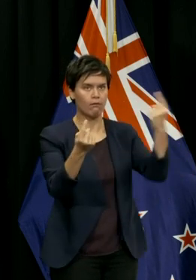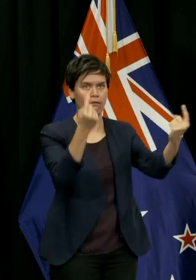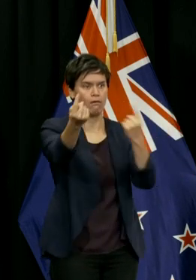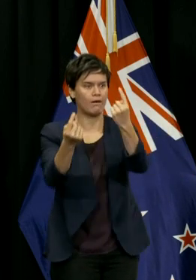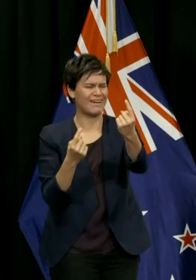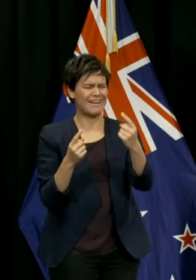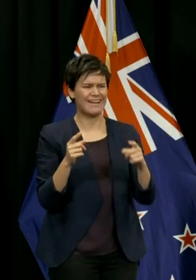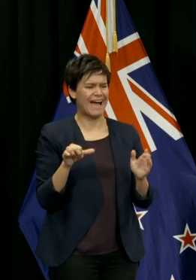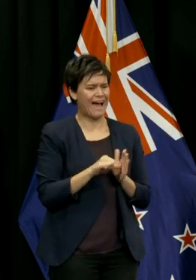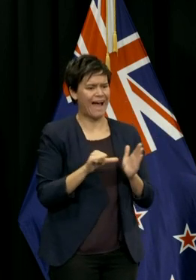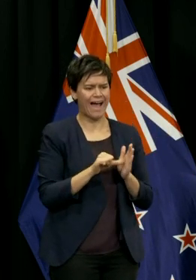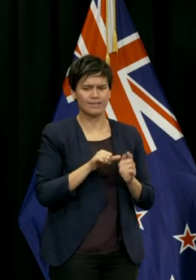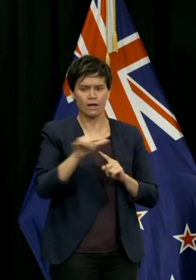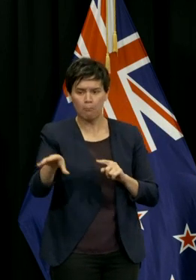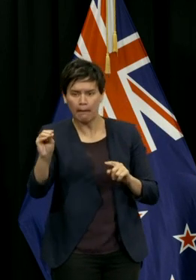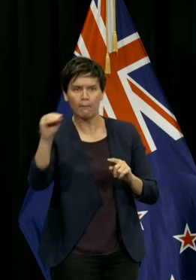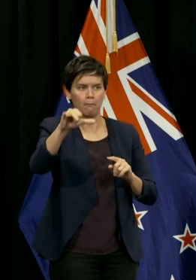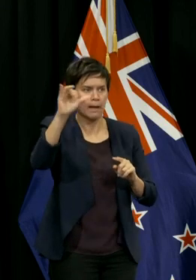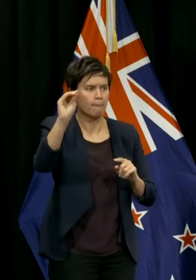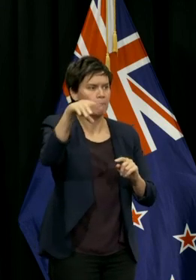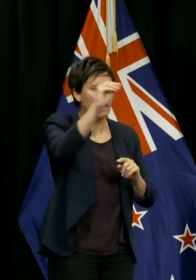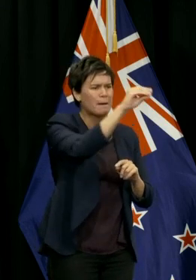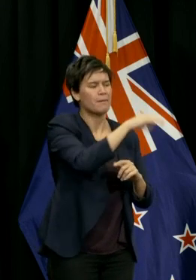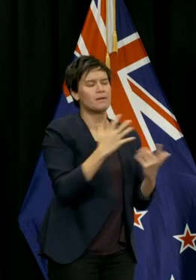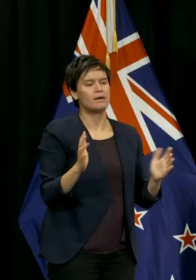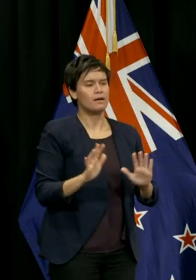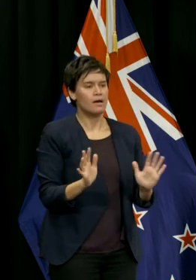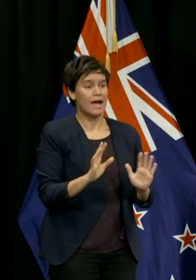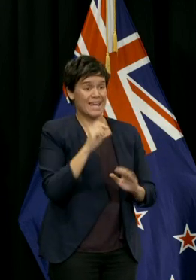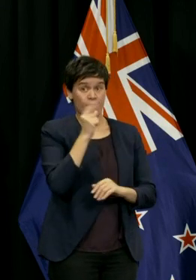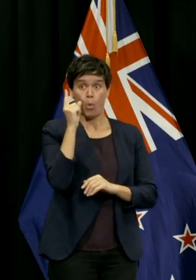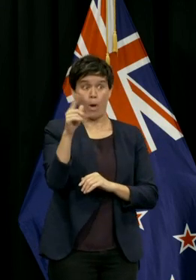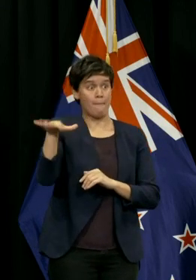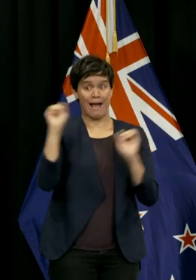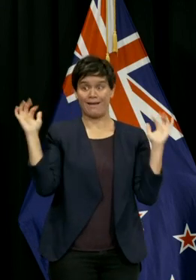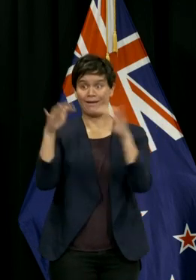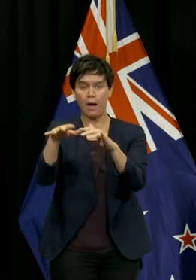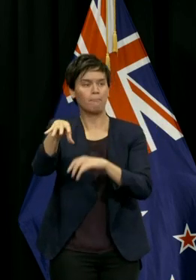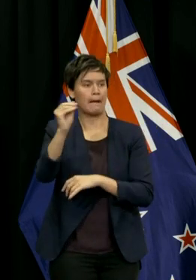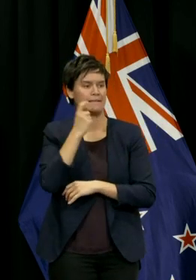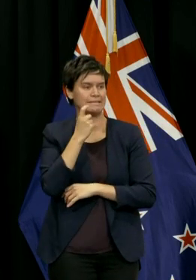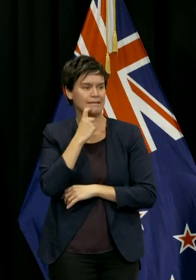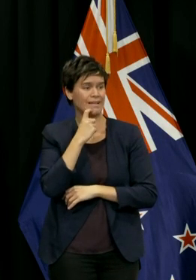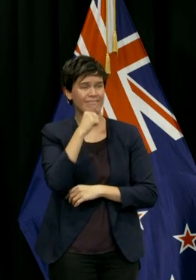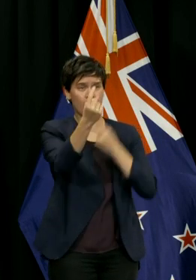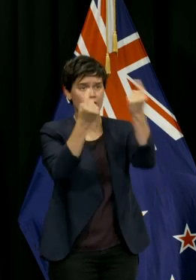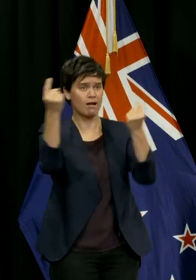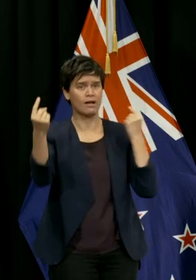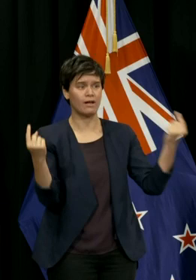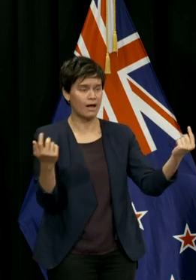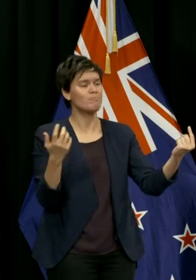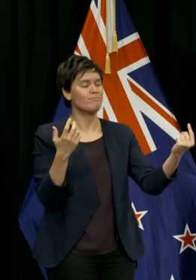to create tailor-made solutions for smaller numbers of people. What we've asked, of course, is those New Zealanders to make